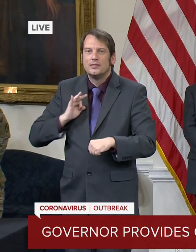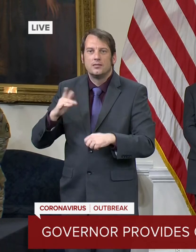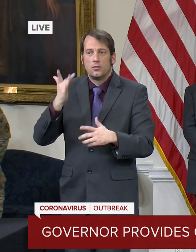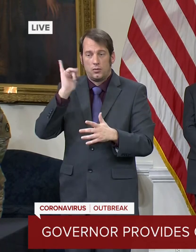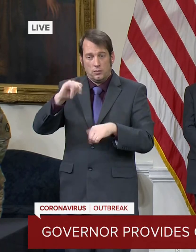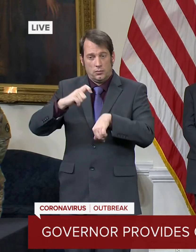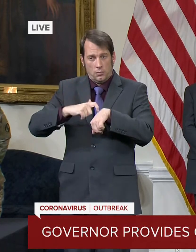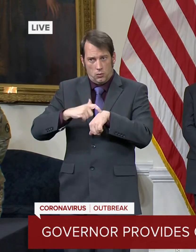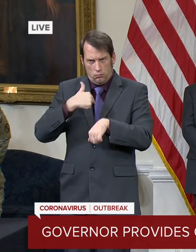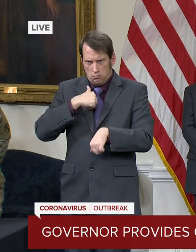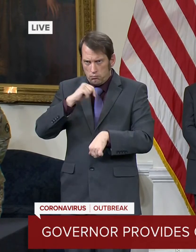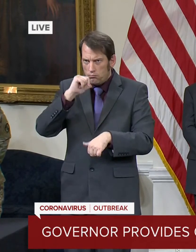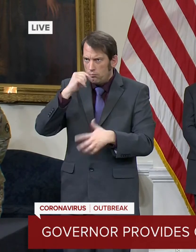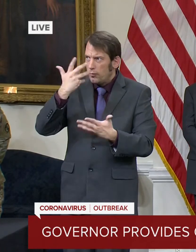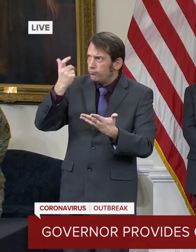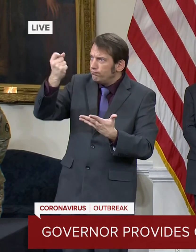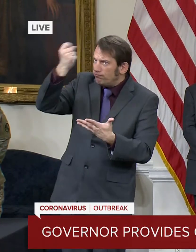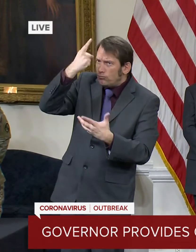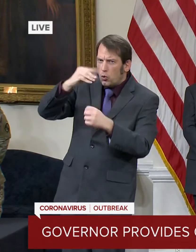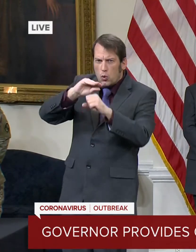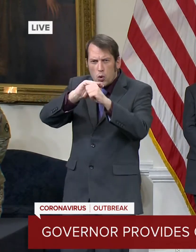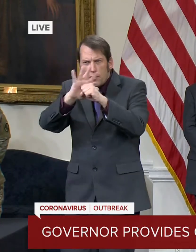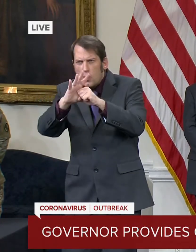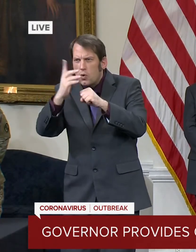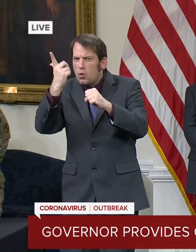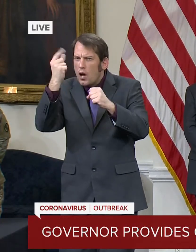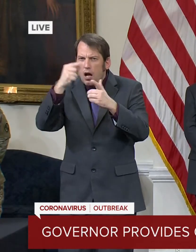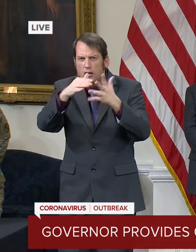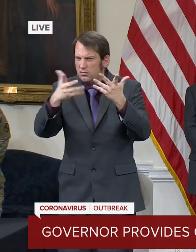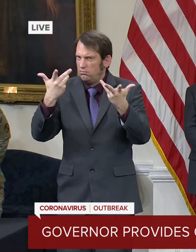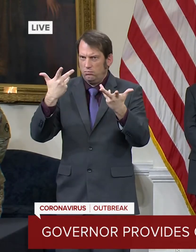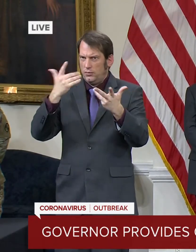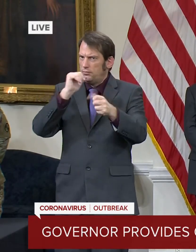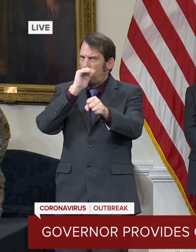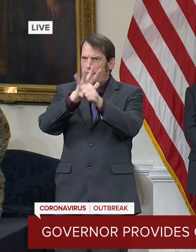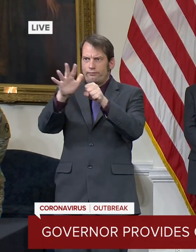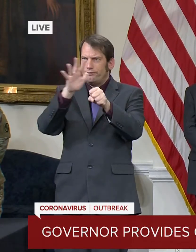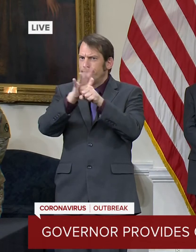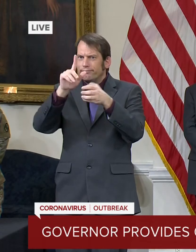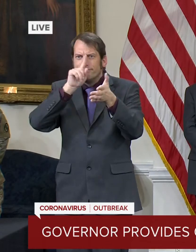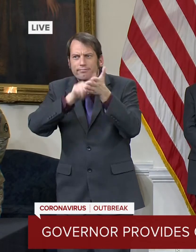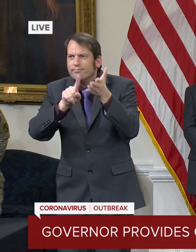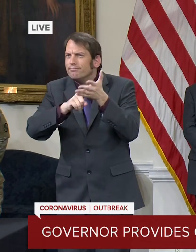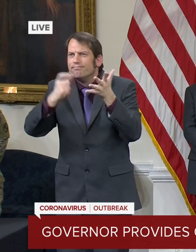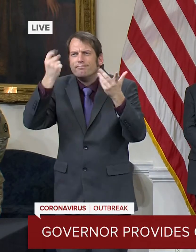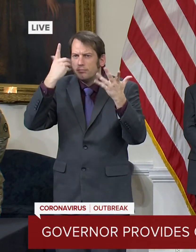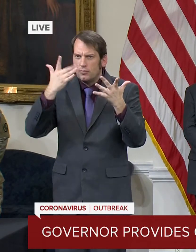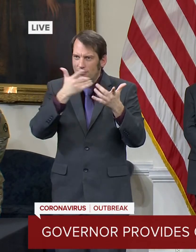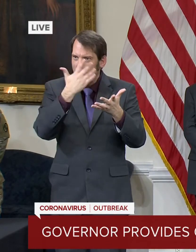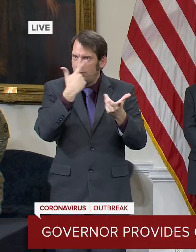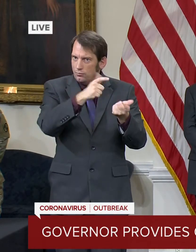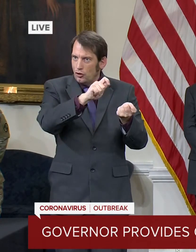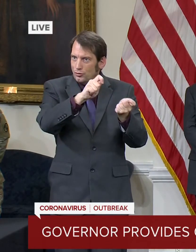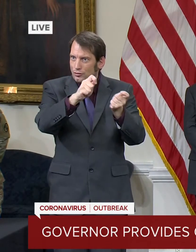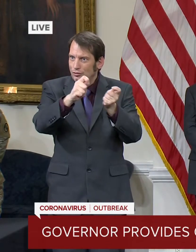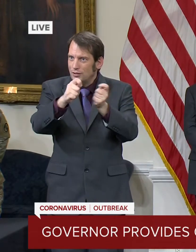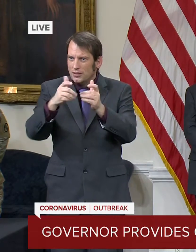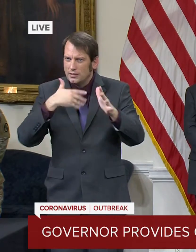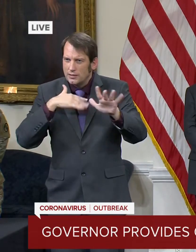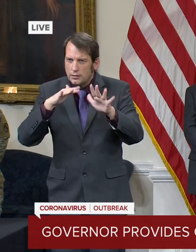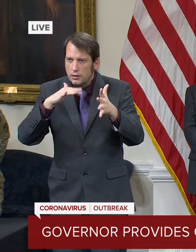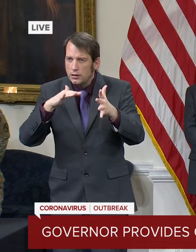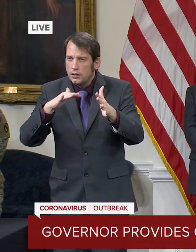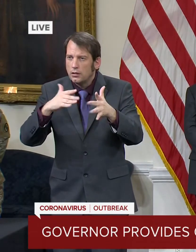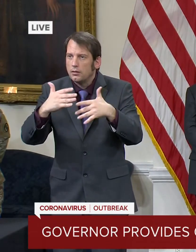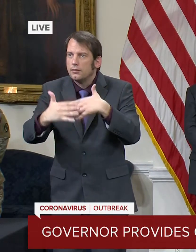understanding of the evolving COVID-19 threat. But we've always recognized this is yet another stressor